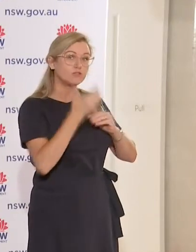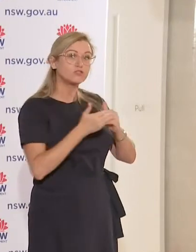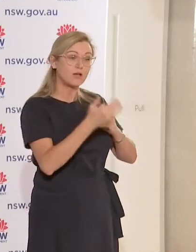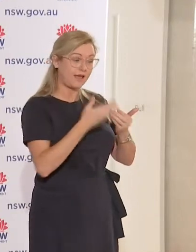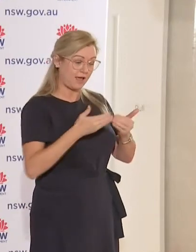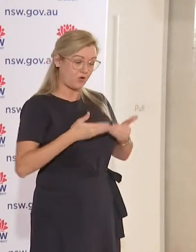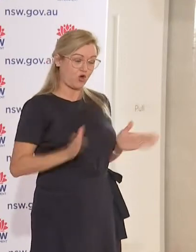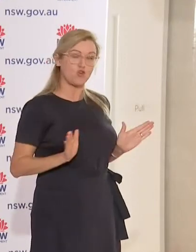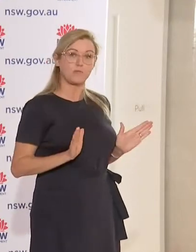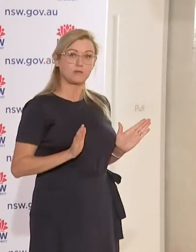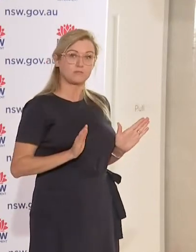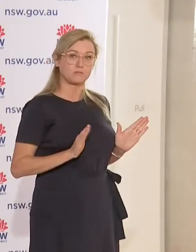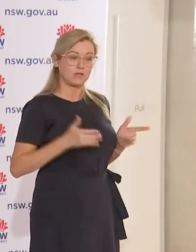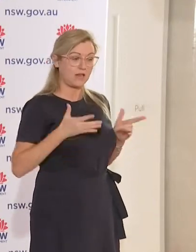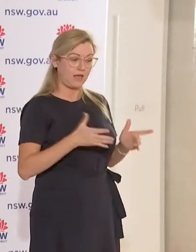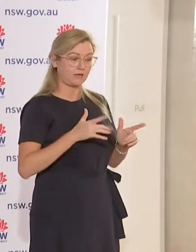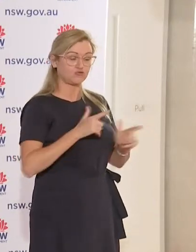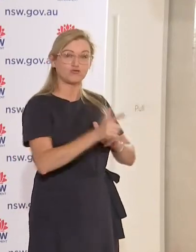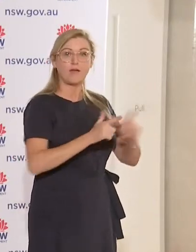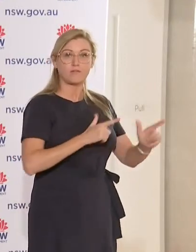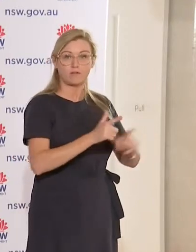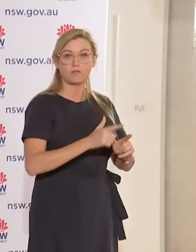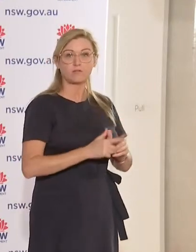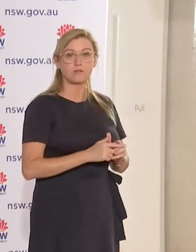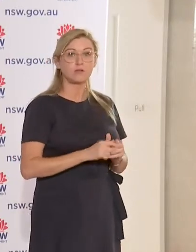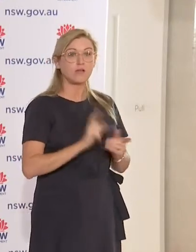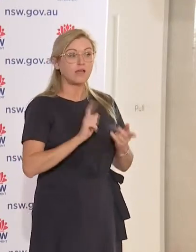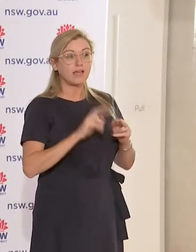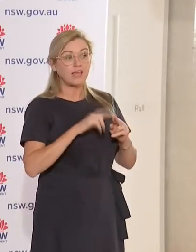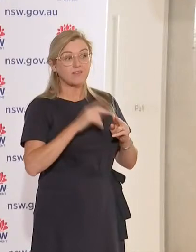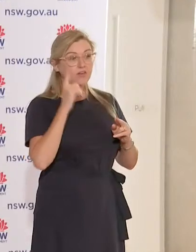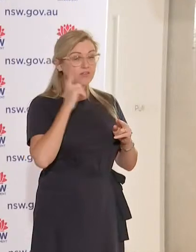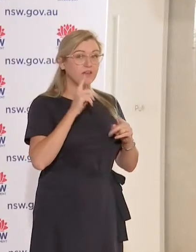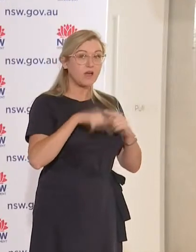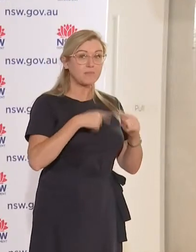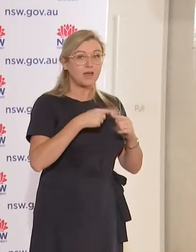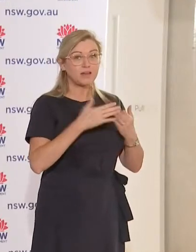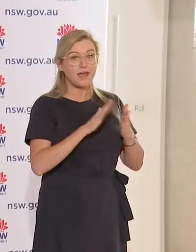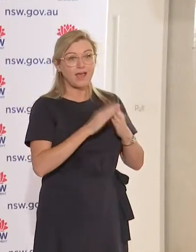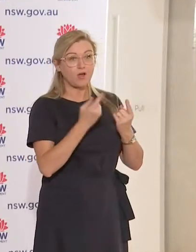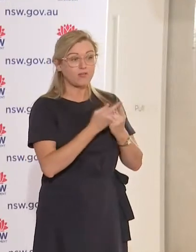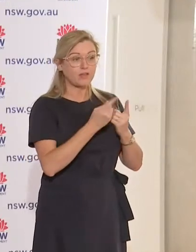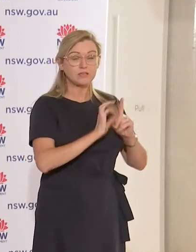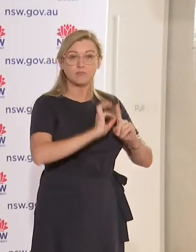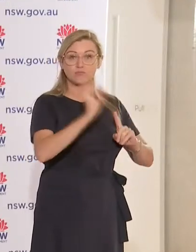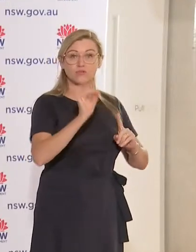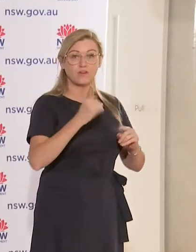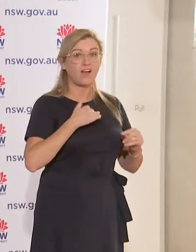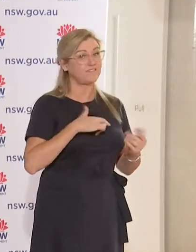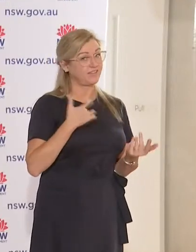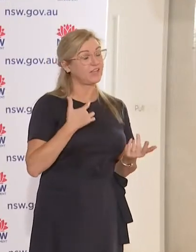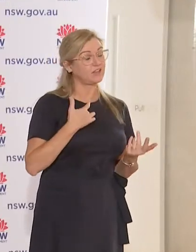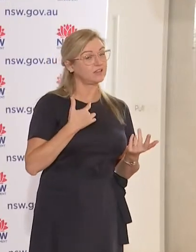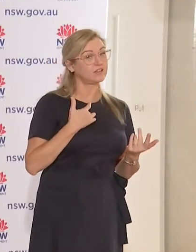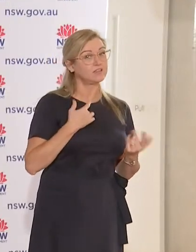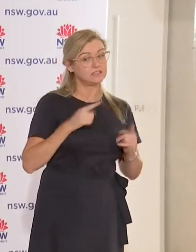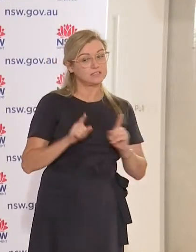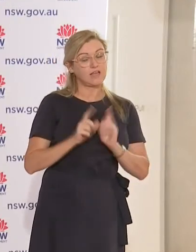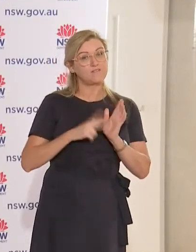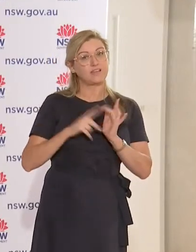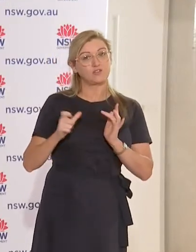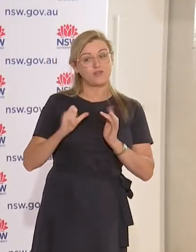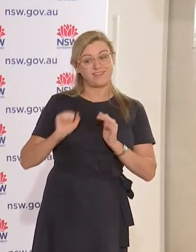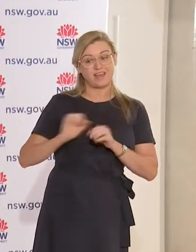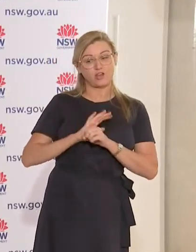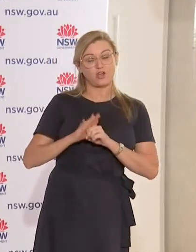at the way, the things have been tracking, there's no doubt that Victoria and New South Wales will be in very similar positions in relation to being